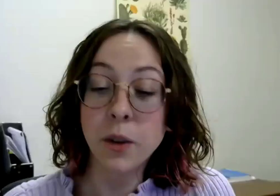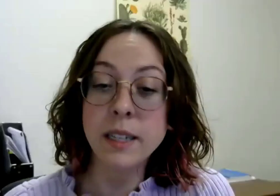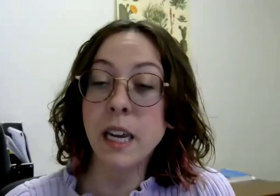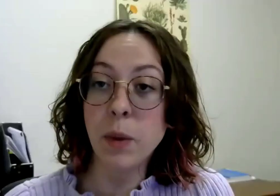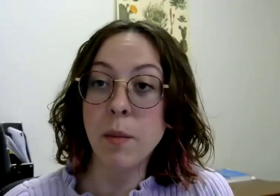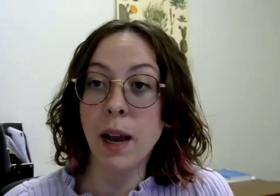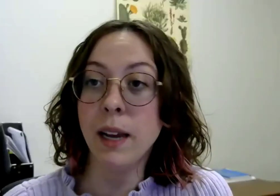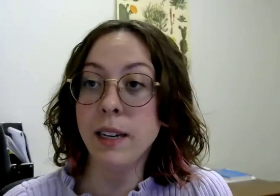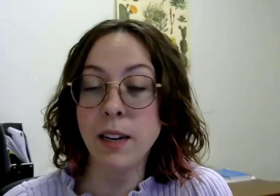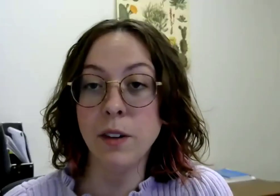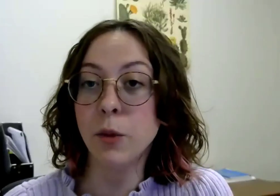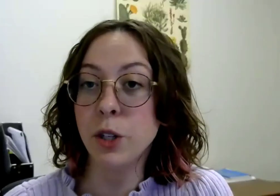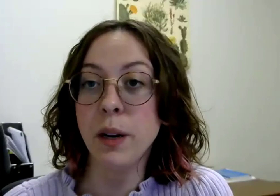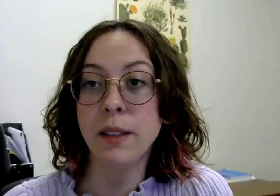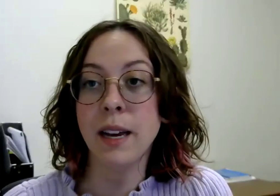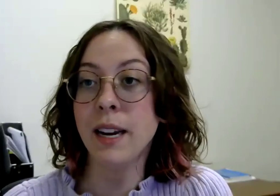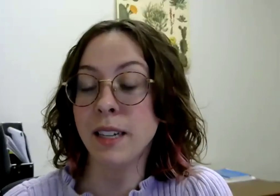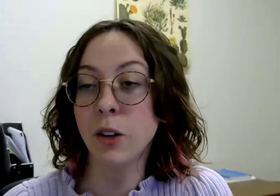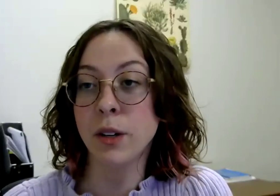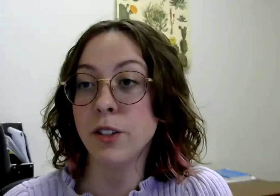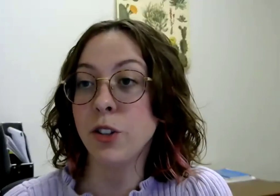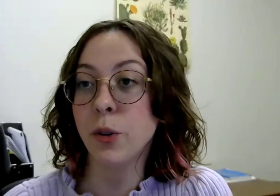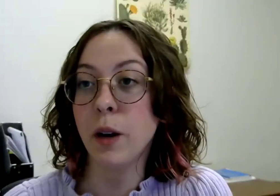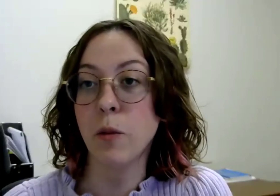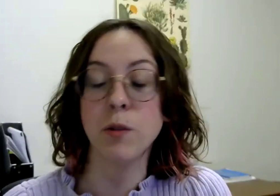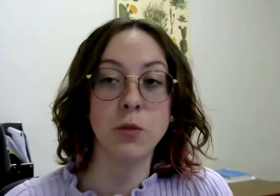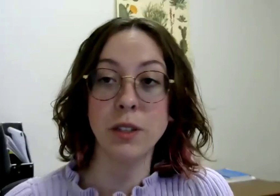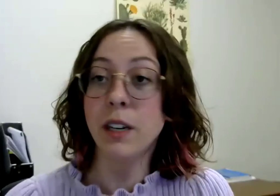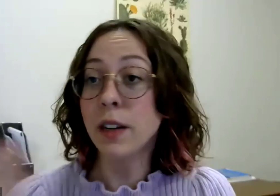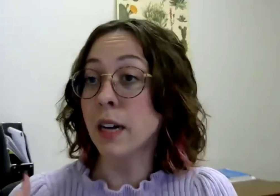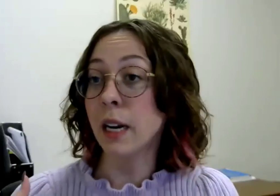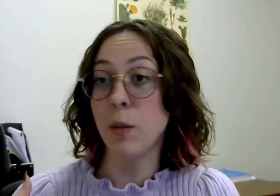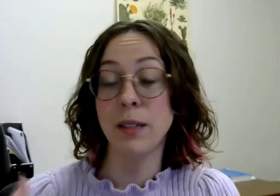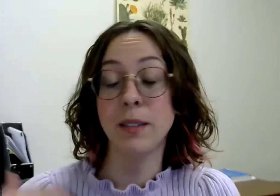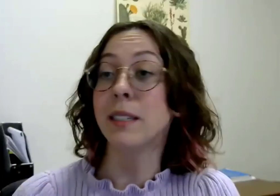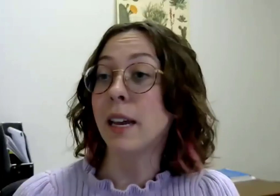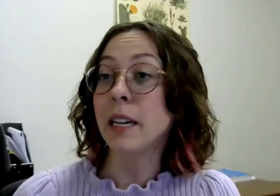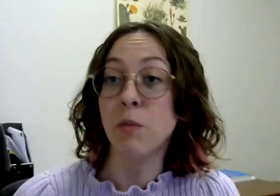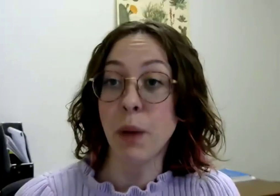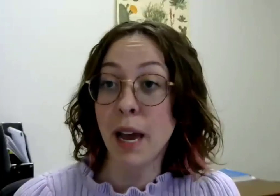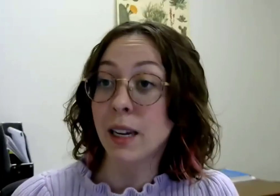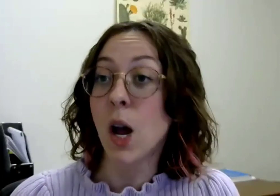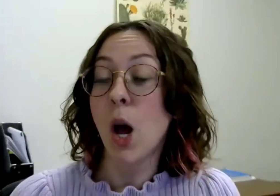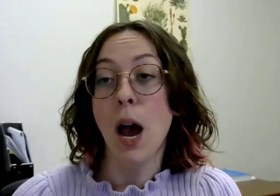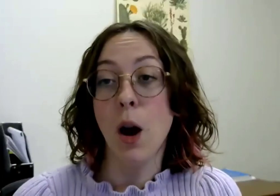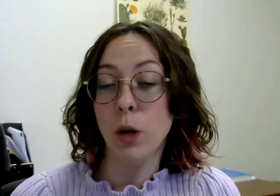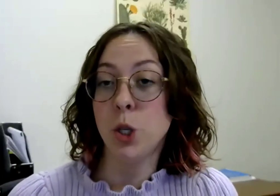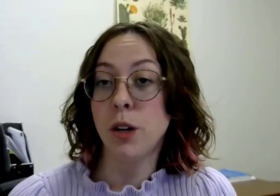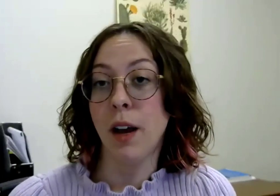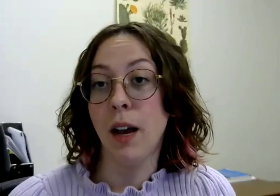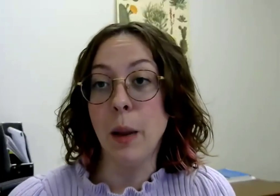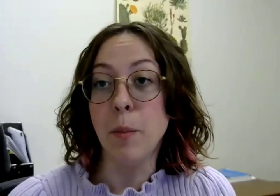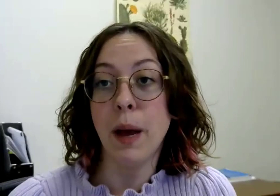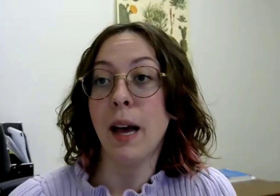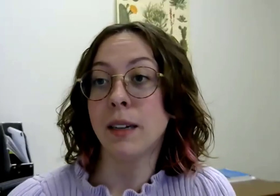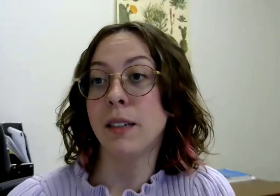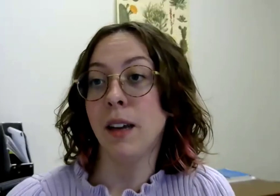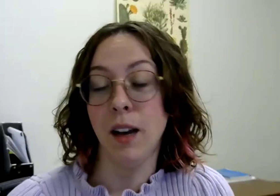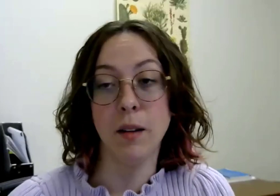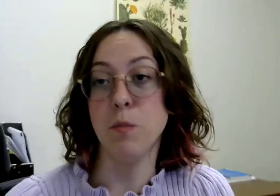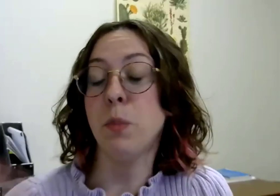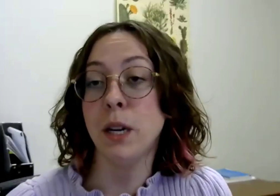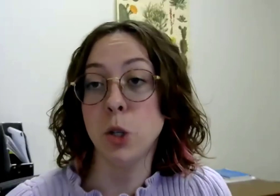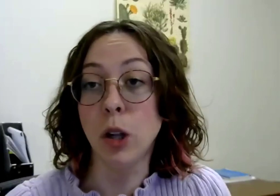Yeah, it's great to keep in mind, even if we're doing that asynchronous tutoring where we're just receiving documents and sending them back, how much